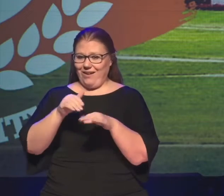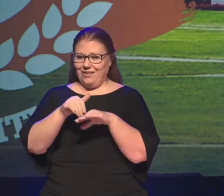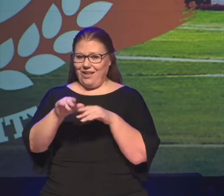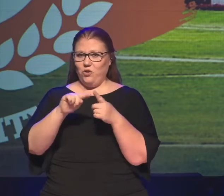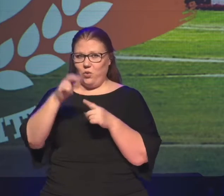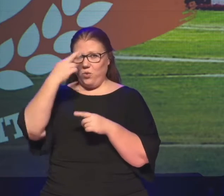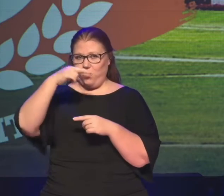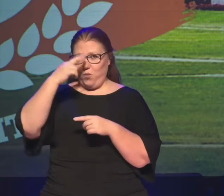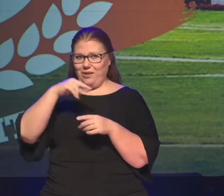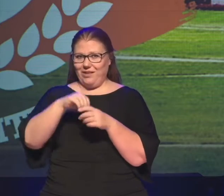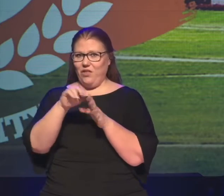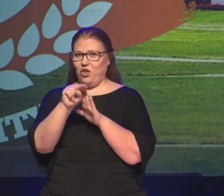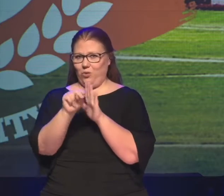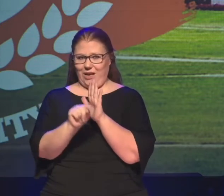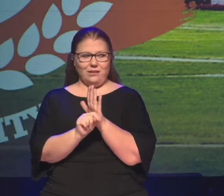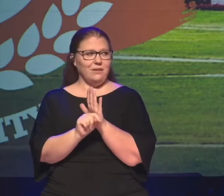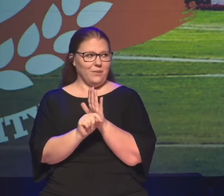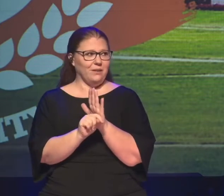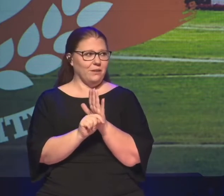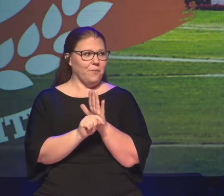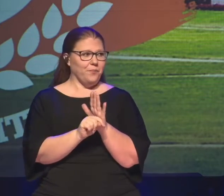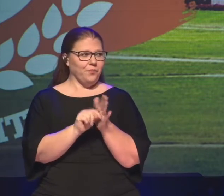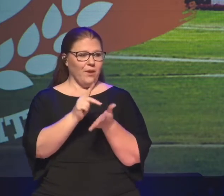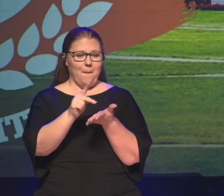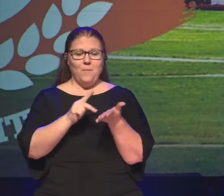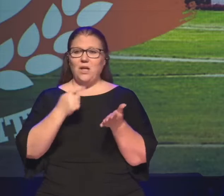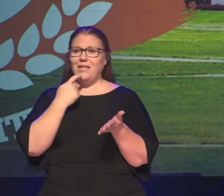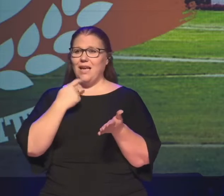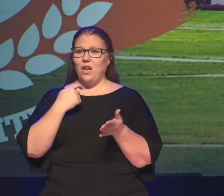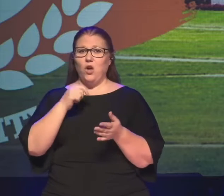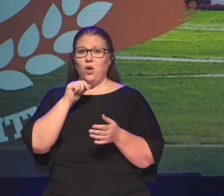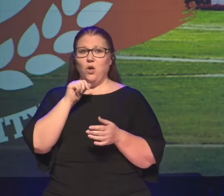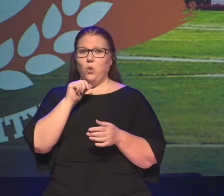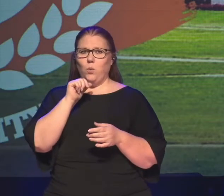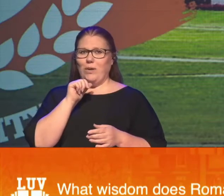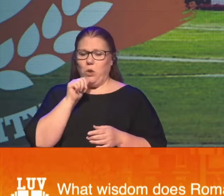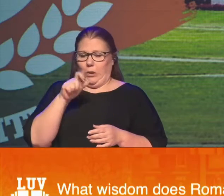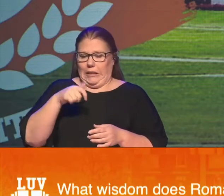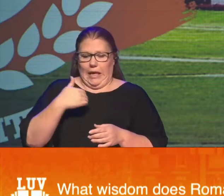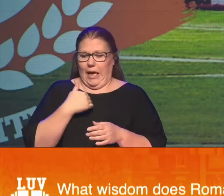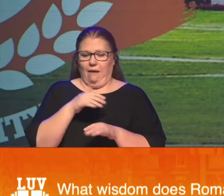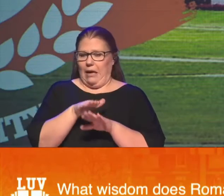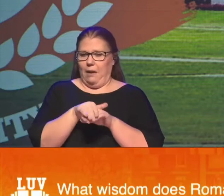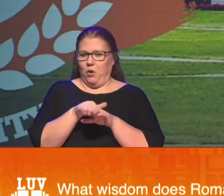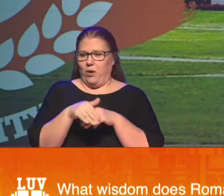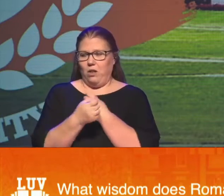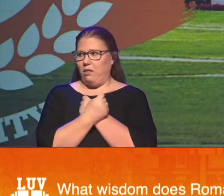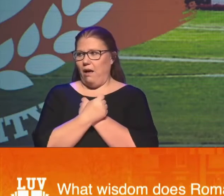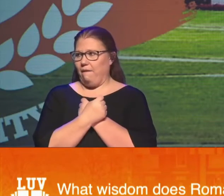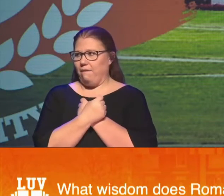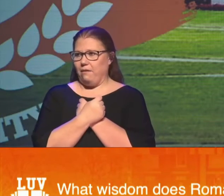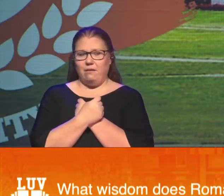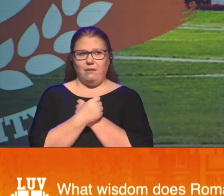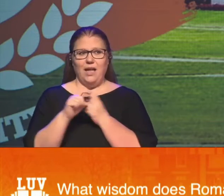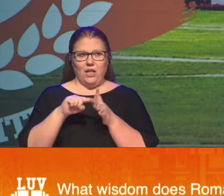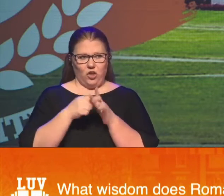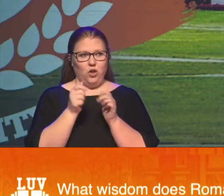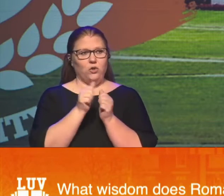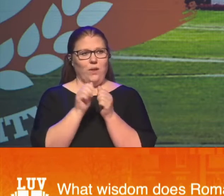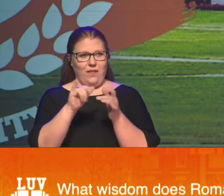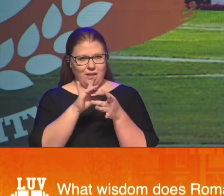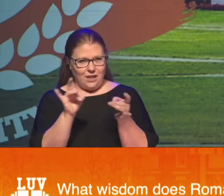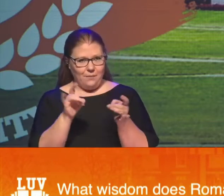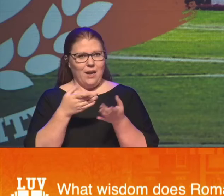we have in the New Testament, Paul says that we shouldn't have a hypocritical love. He starts off with that statement. He says,